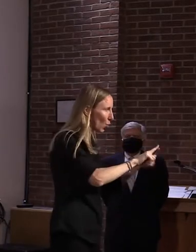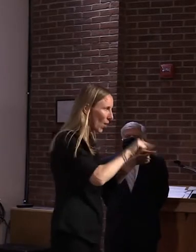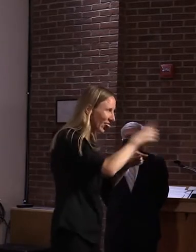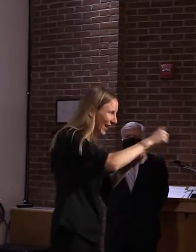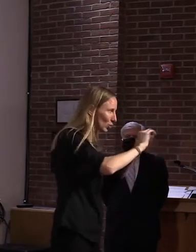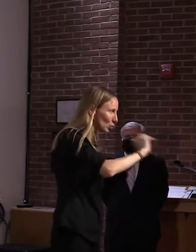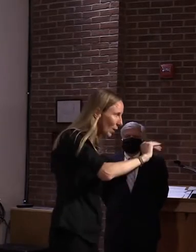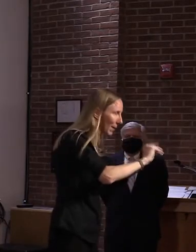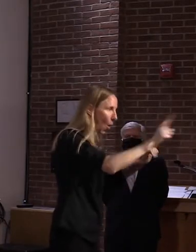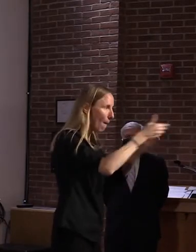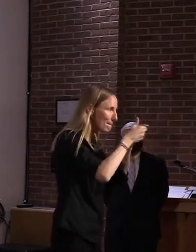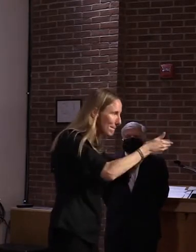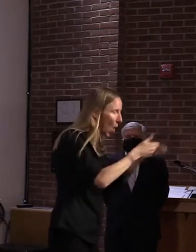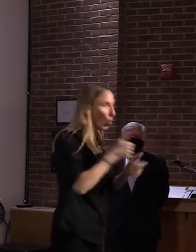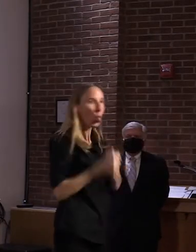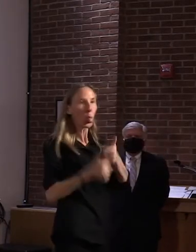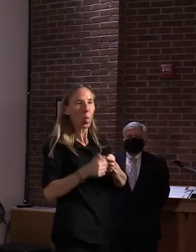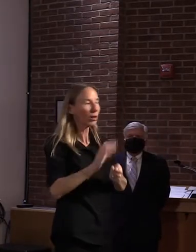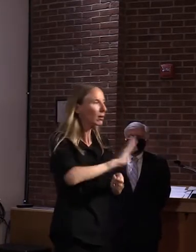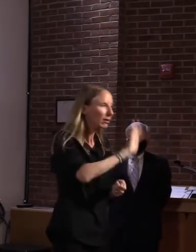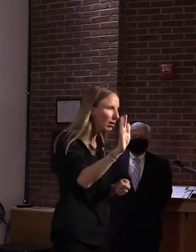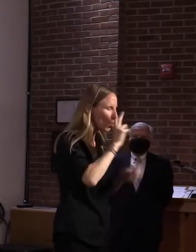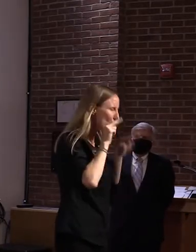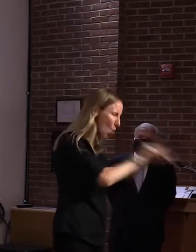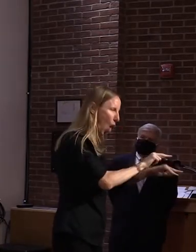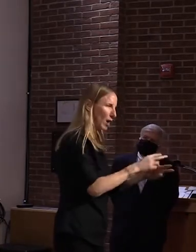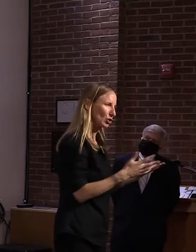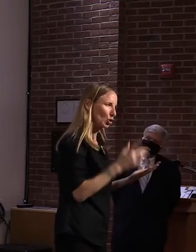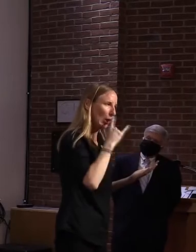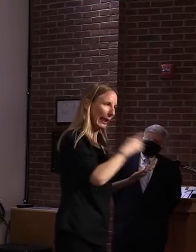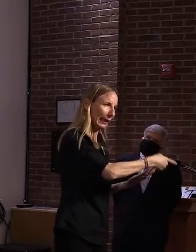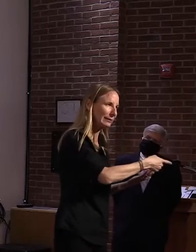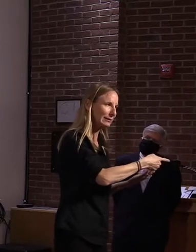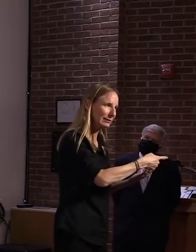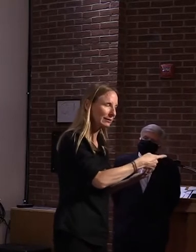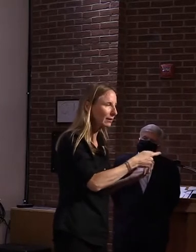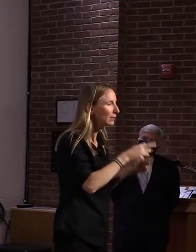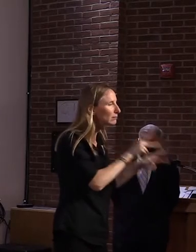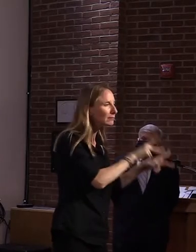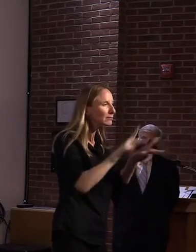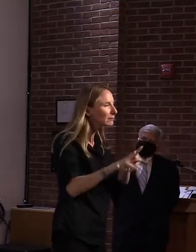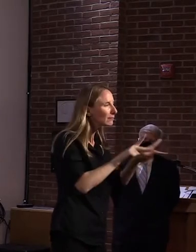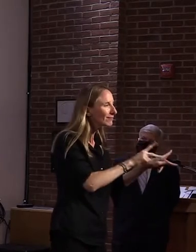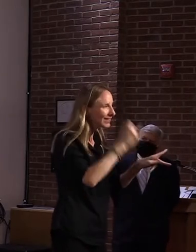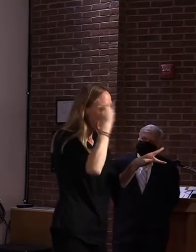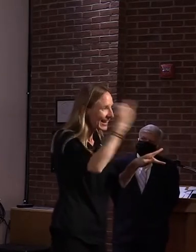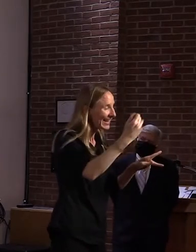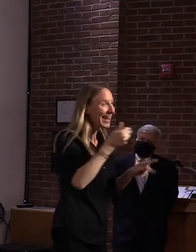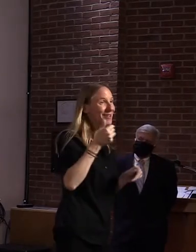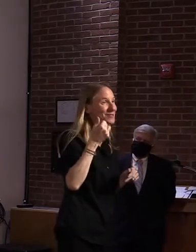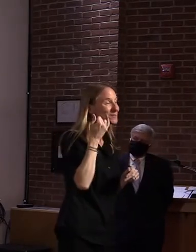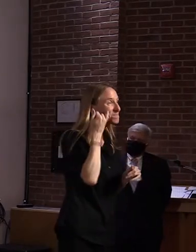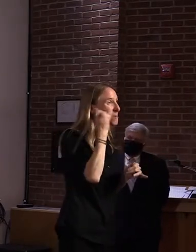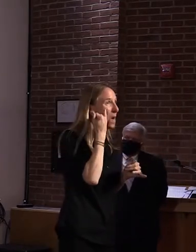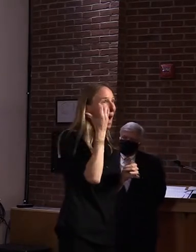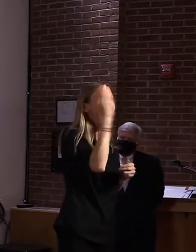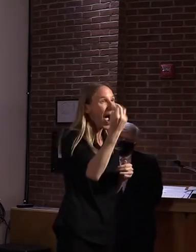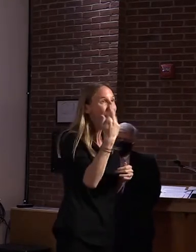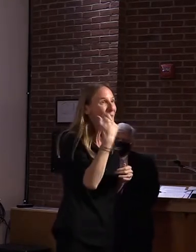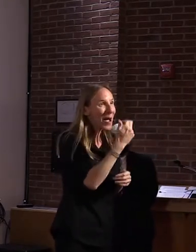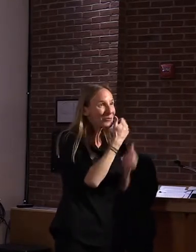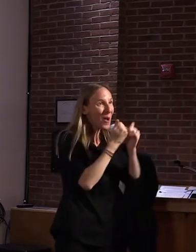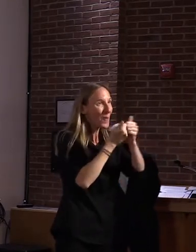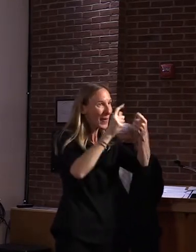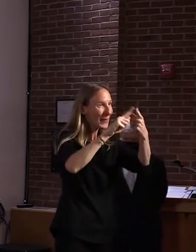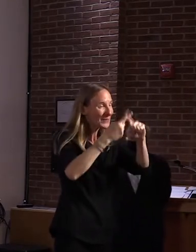or boating. In fact, we have the concept of designated driver after you've been out to a restaurant